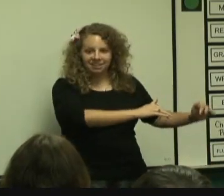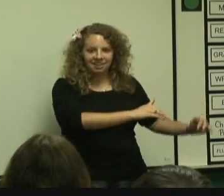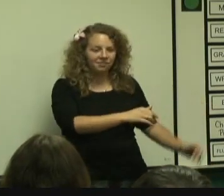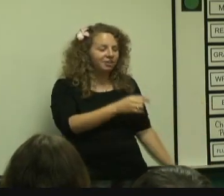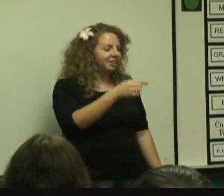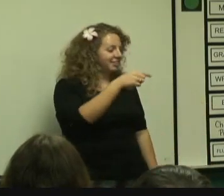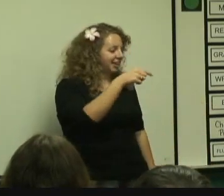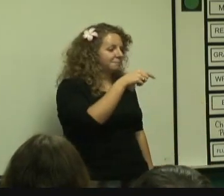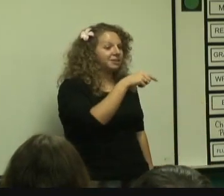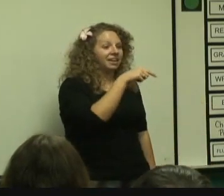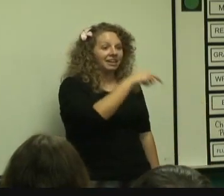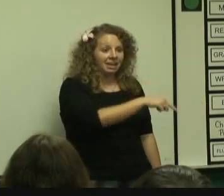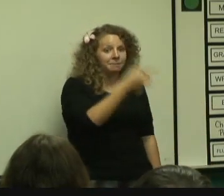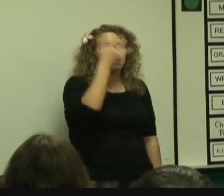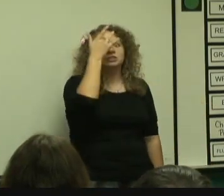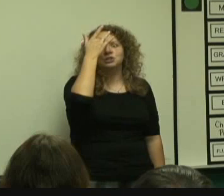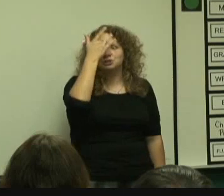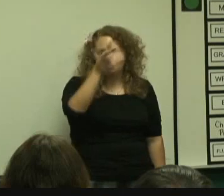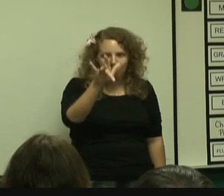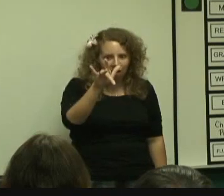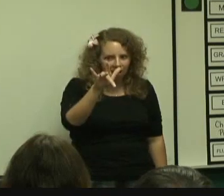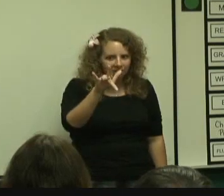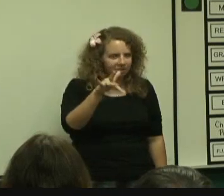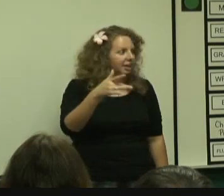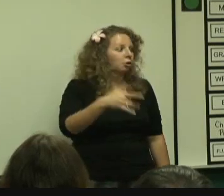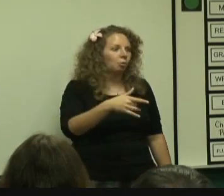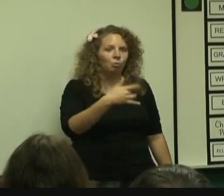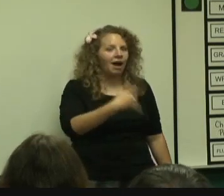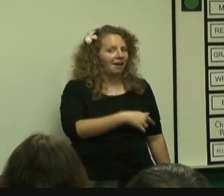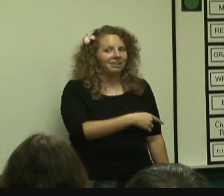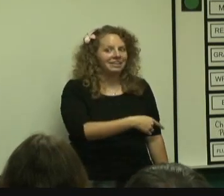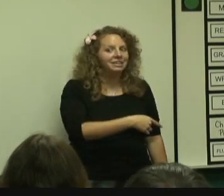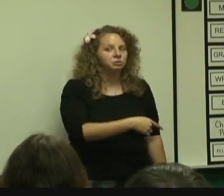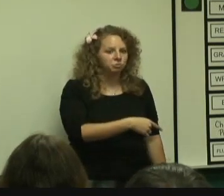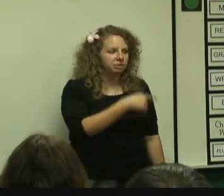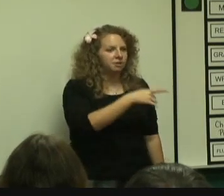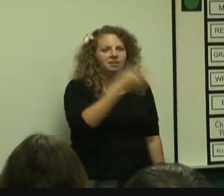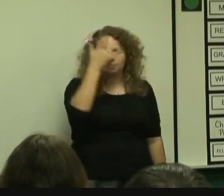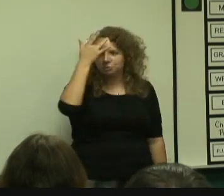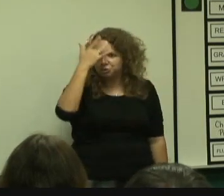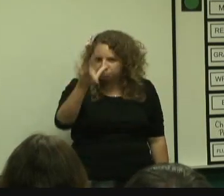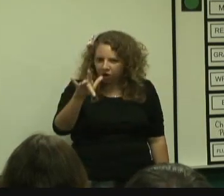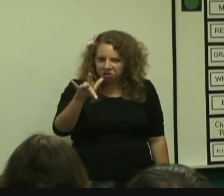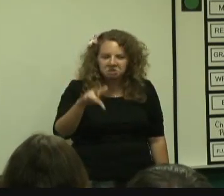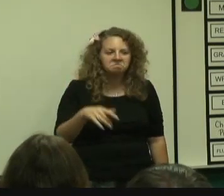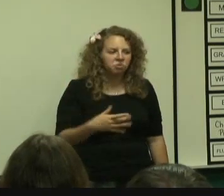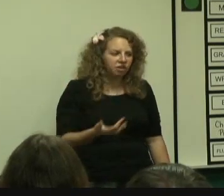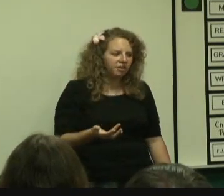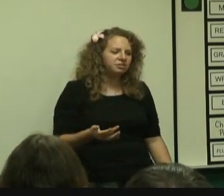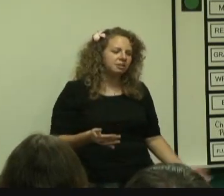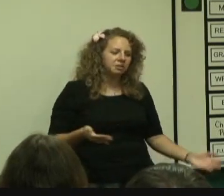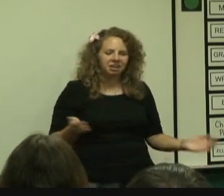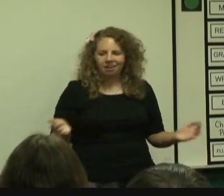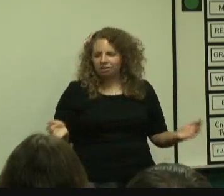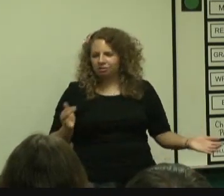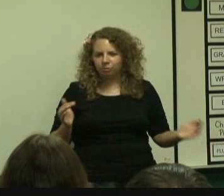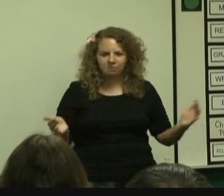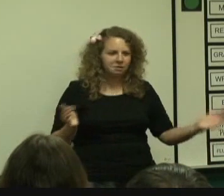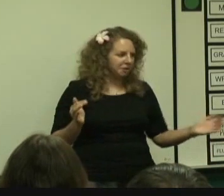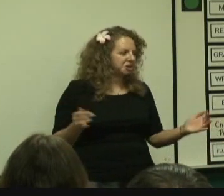Einstein level, then I'd be like, him, smart. Like, wow, like, he was really smart. Him, smart. Or if I was going to be like, oh, well, I'm comparing,